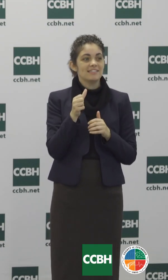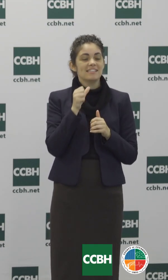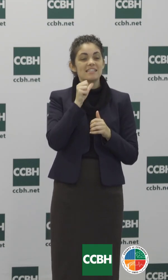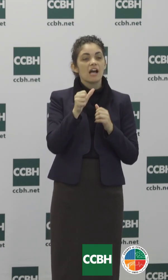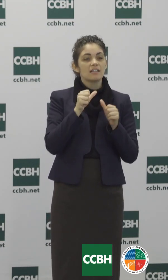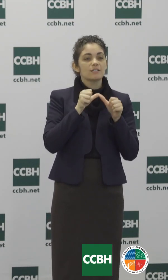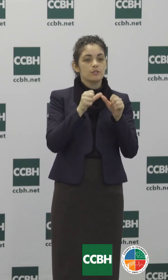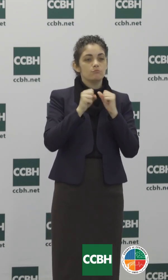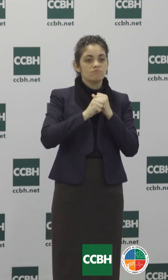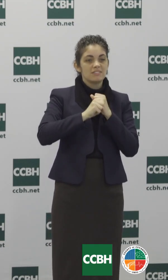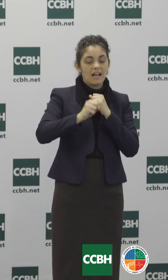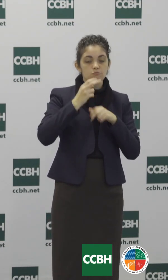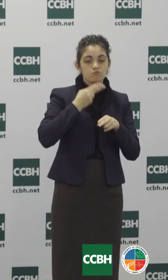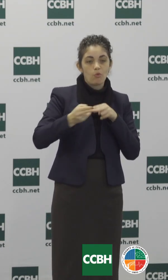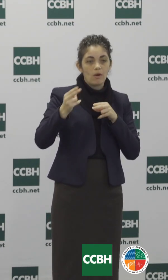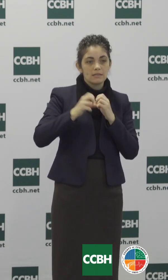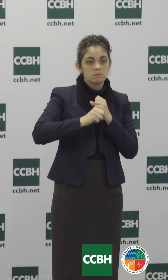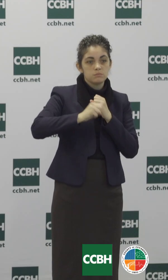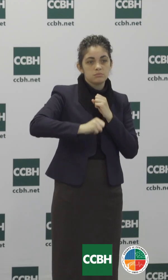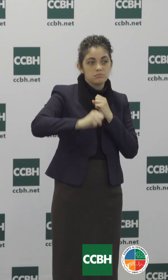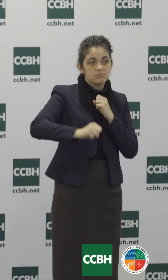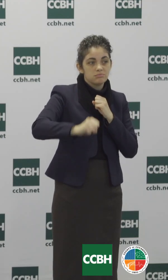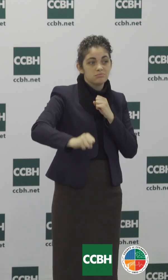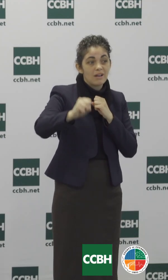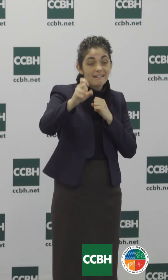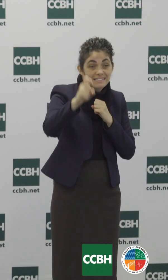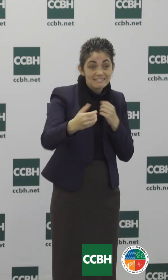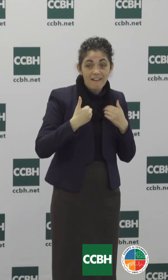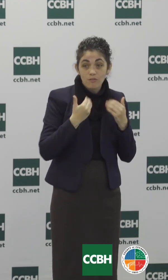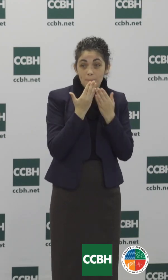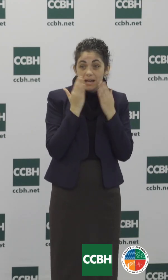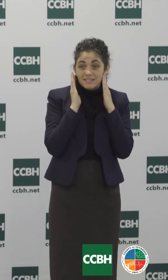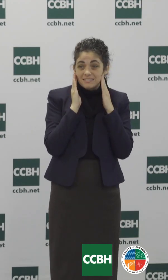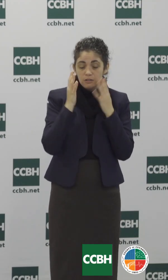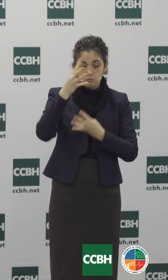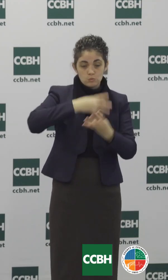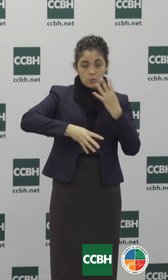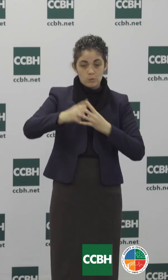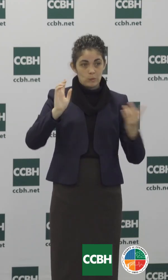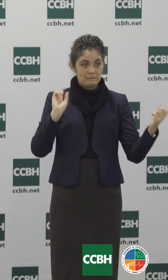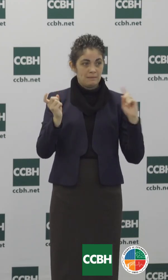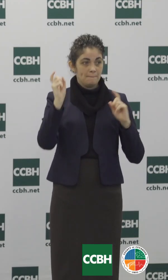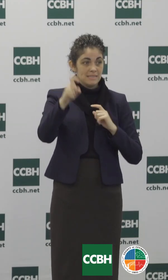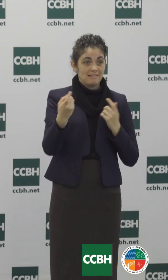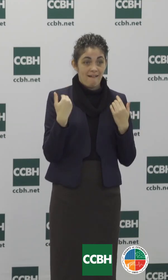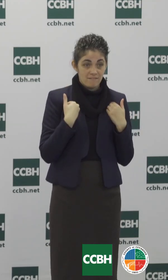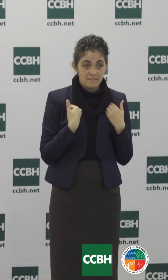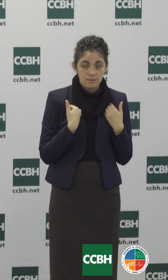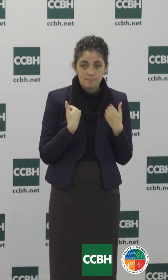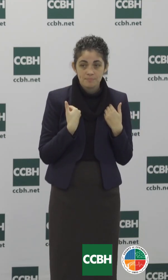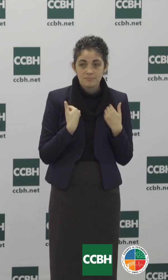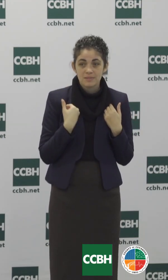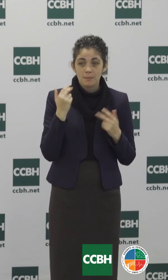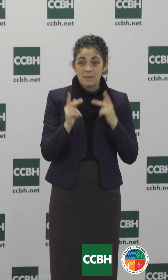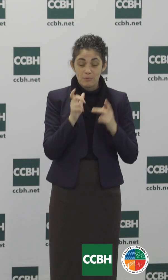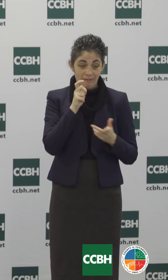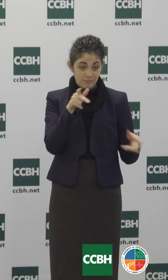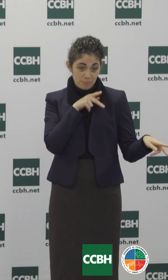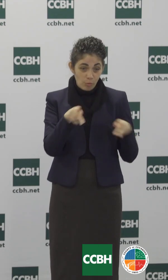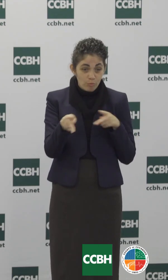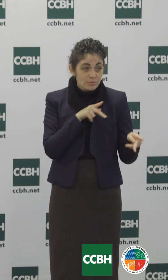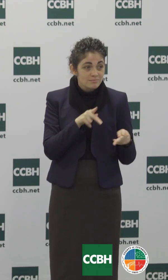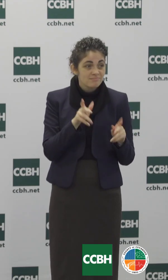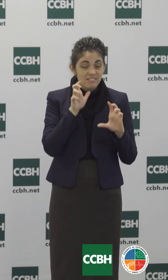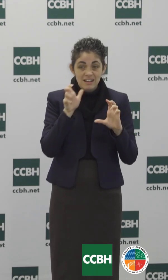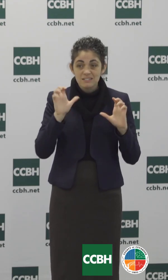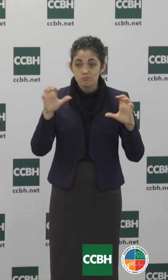continued transmission, we need people to wear masks. We need people to socially distance. We need people to not have parties. We need